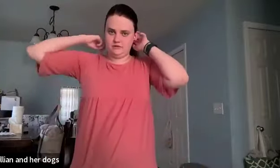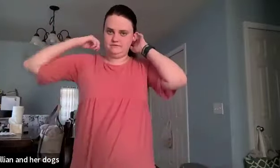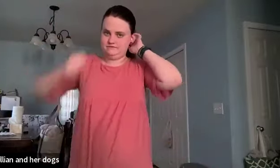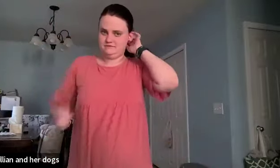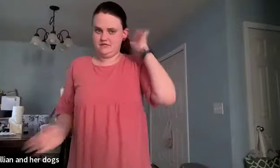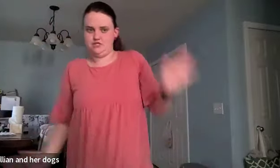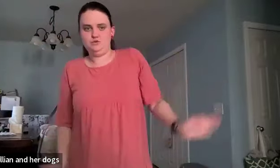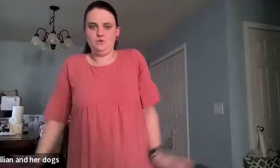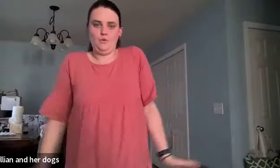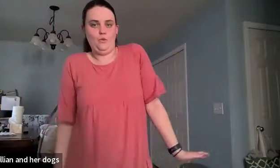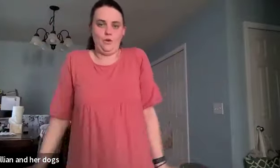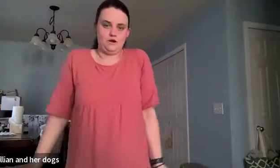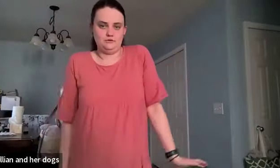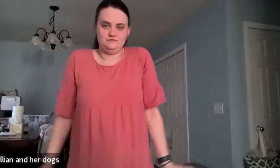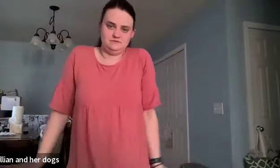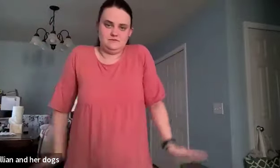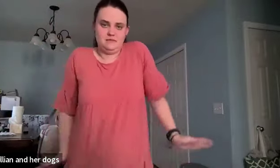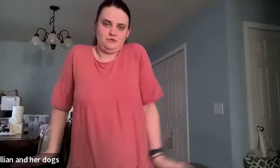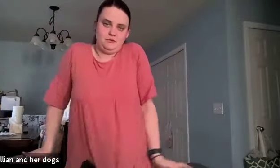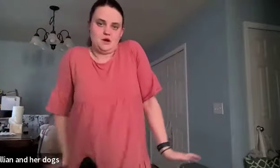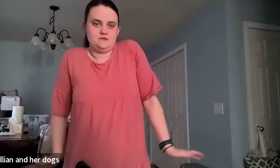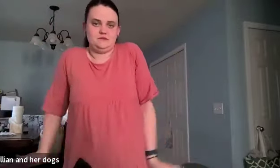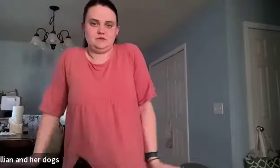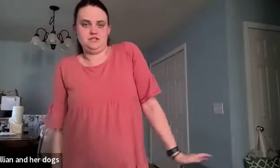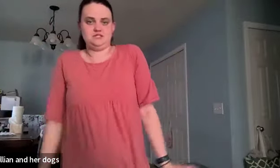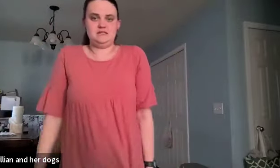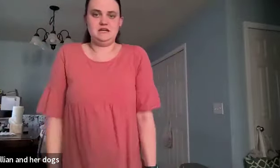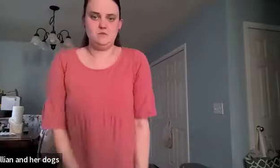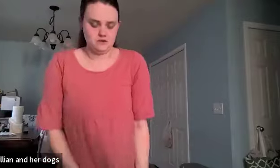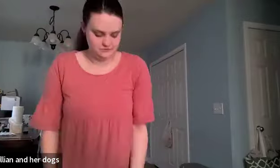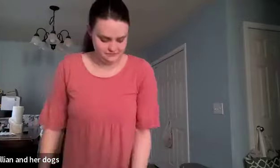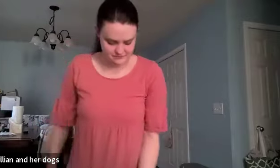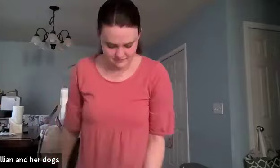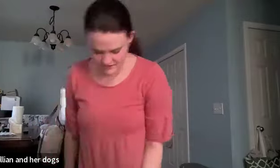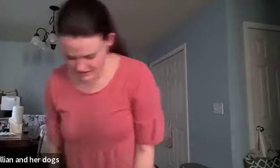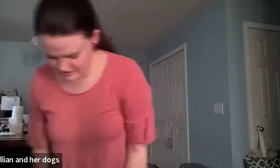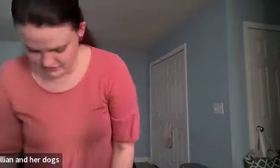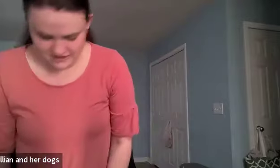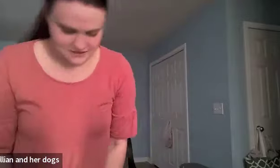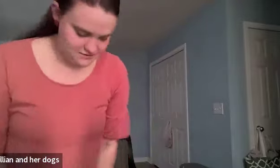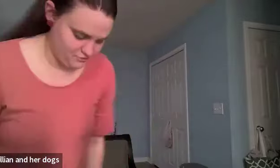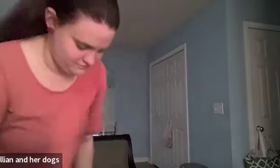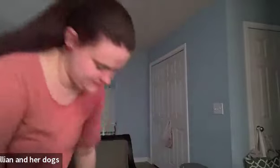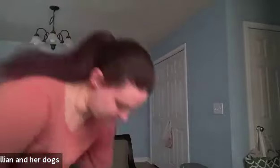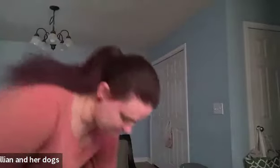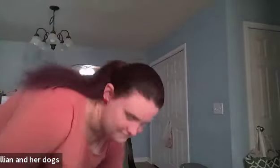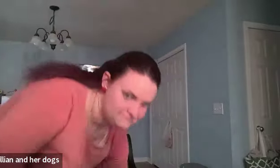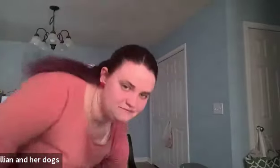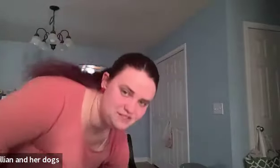penguin, is you waddle. I'm gonna put my arms up here, but you just stand and waddle. Hi, Henry. That's not, nope, stop. My